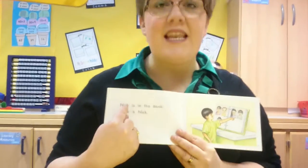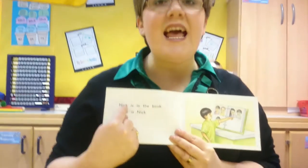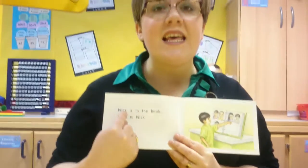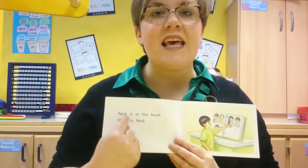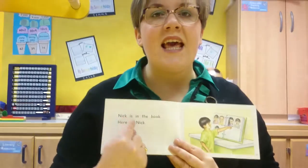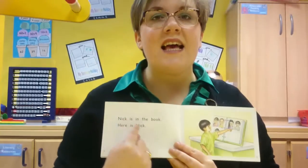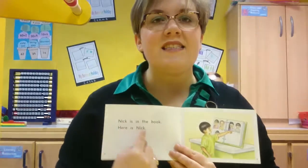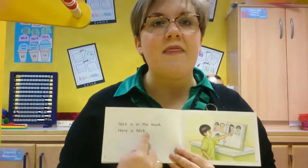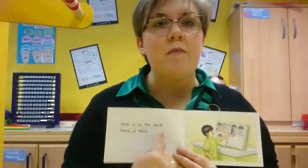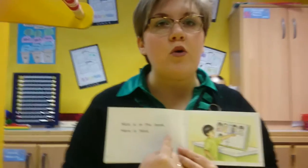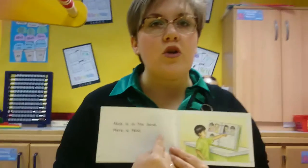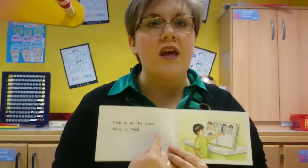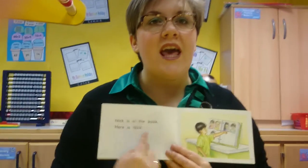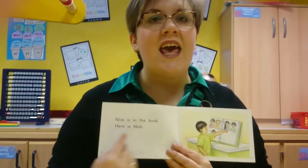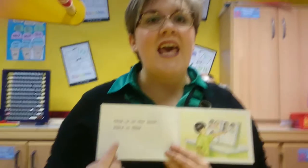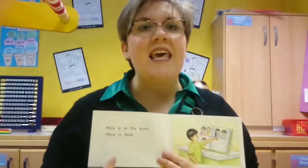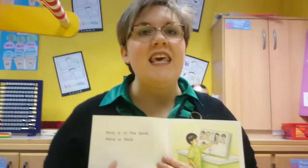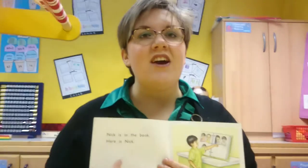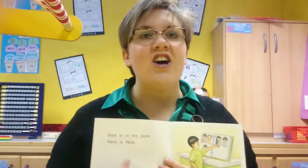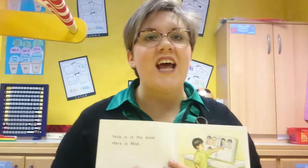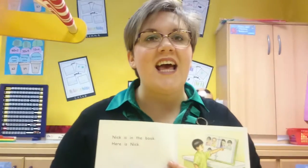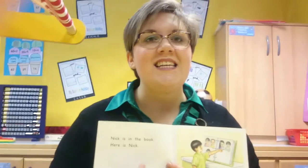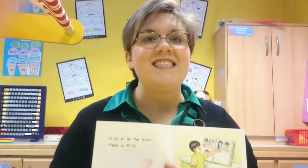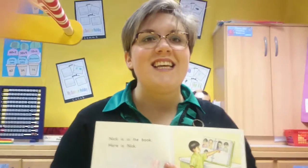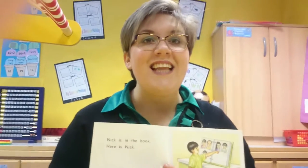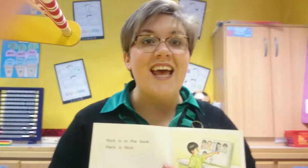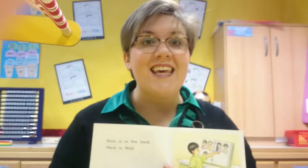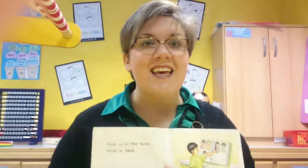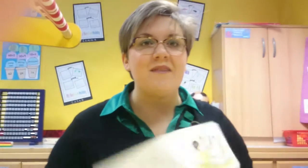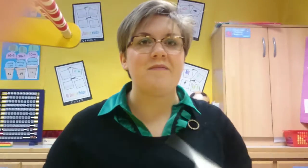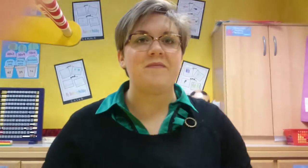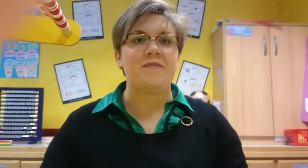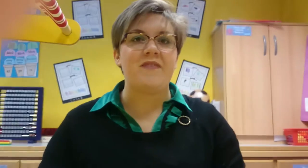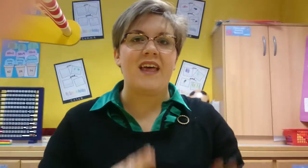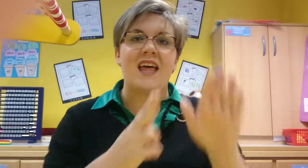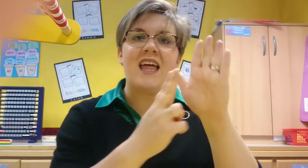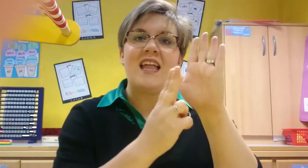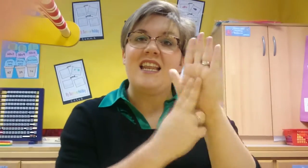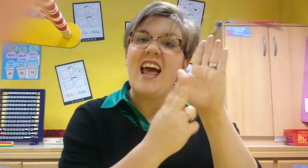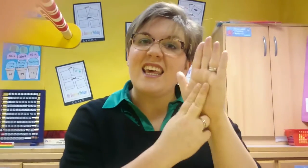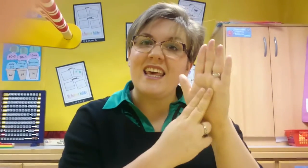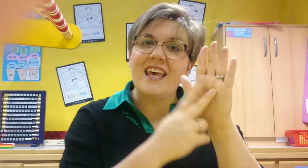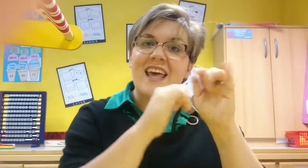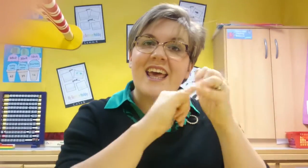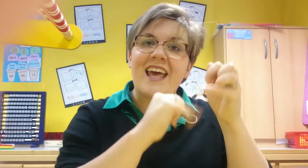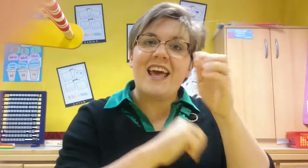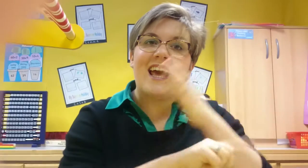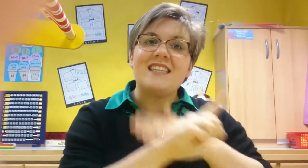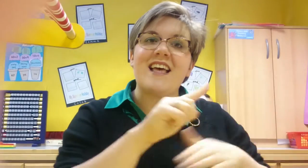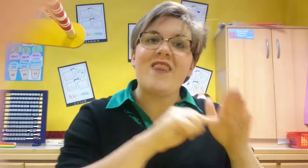Nick is in the book. Here is Nick. Nick is in the